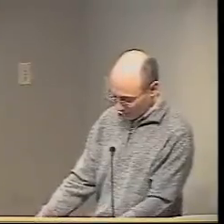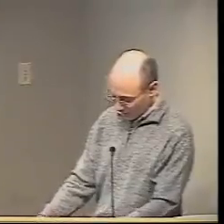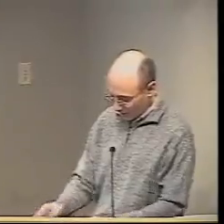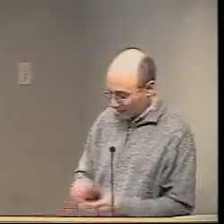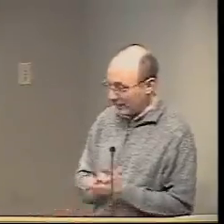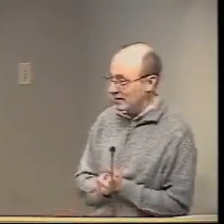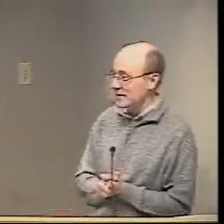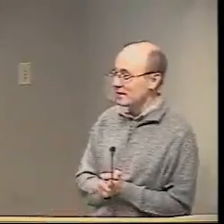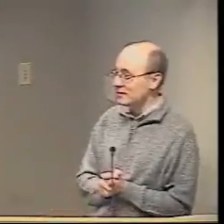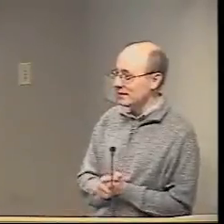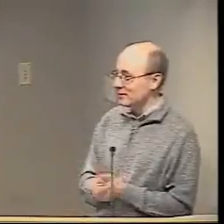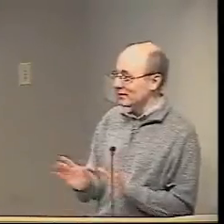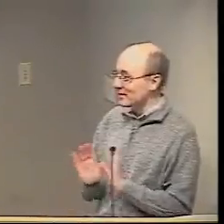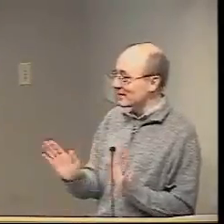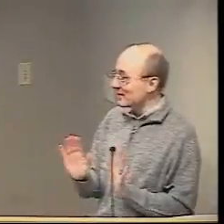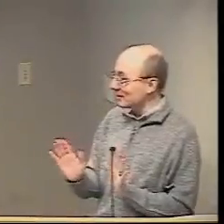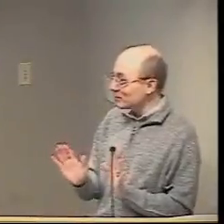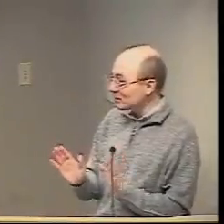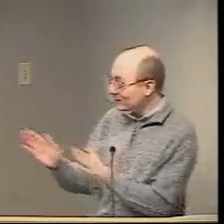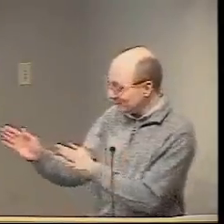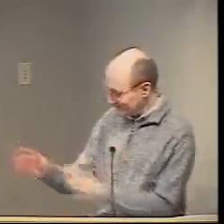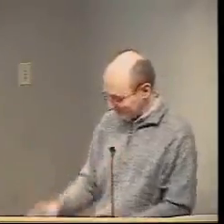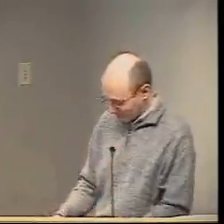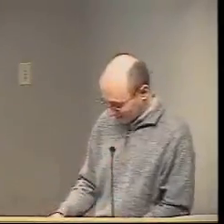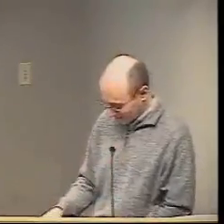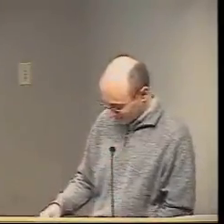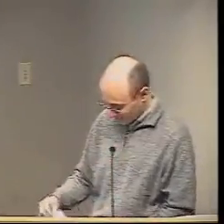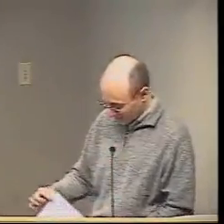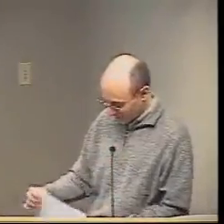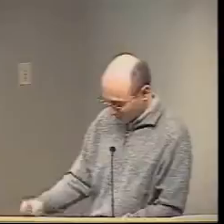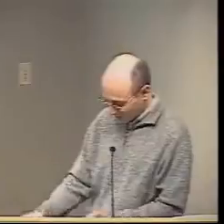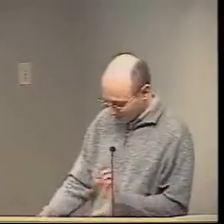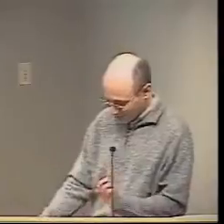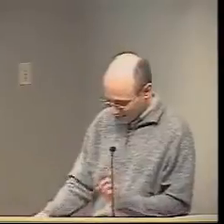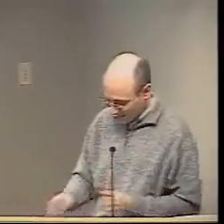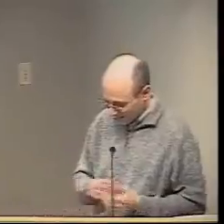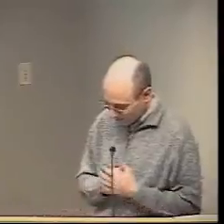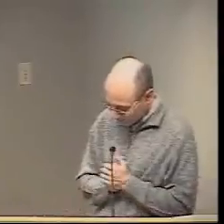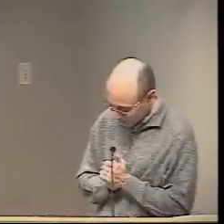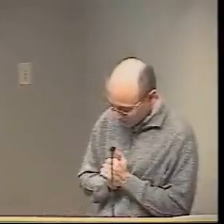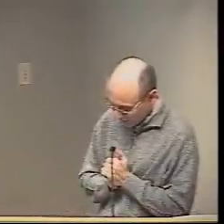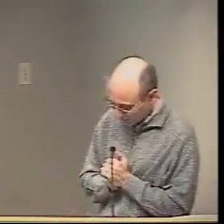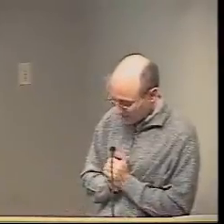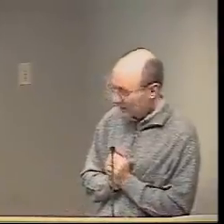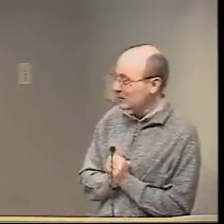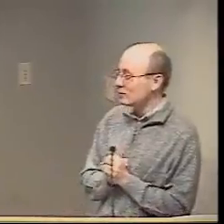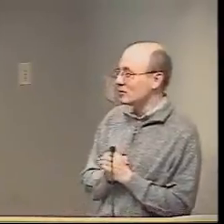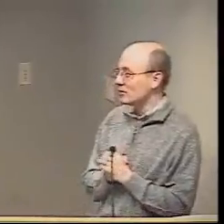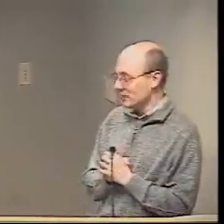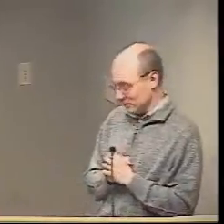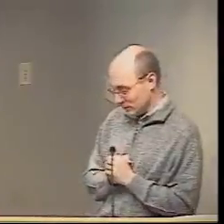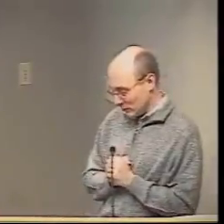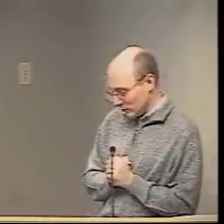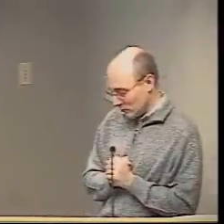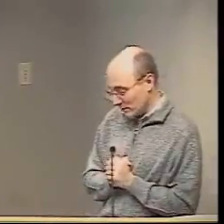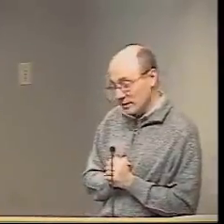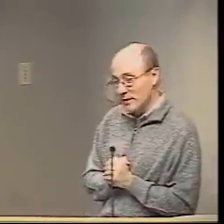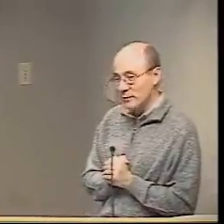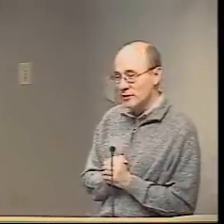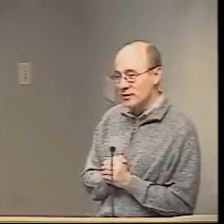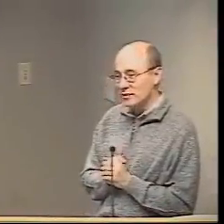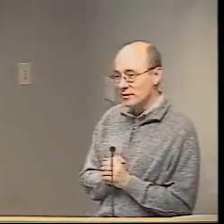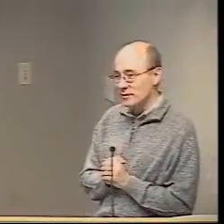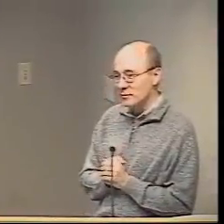on MobileASL. I'm not going to say anything more about it. Don't want to steal the thunder, but I just want to say a couple words about Richard, whom